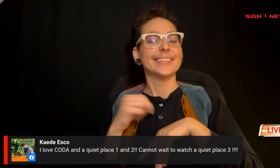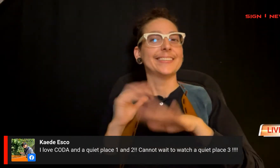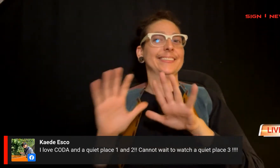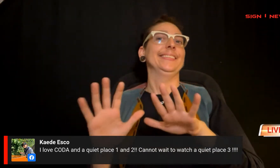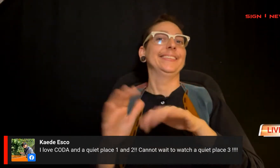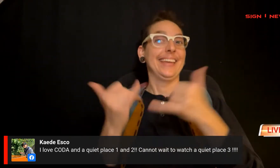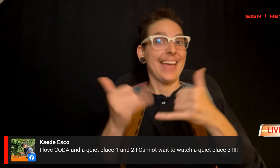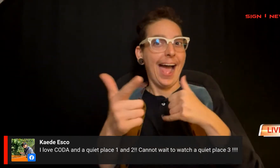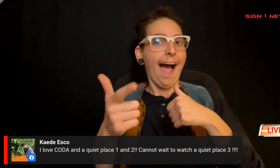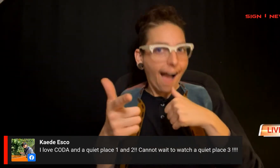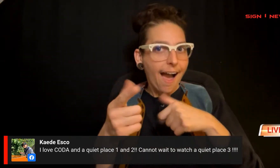Place 2,